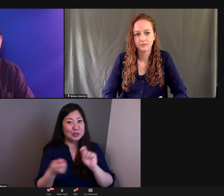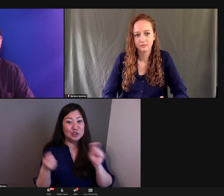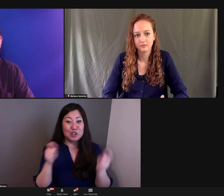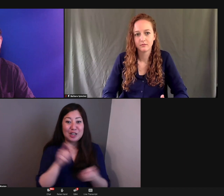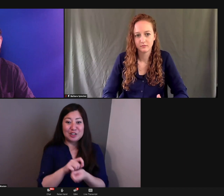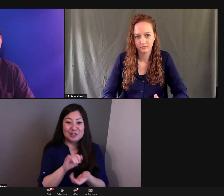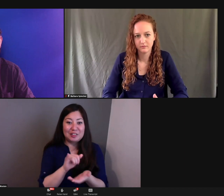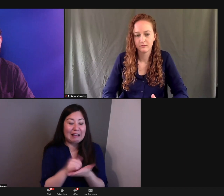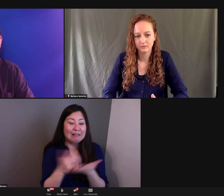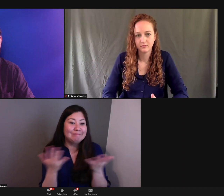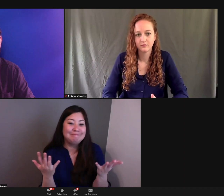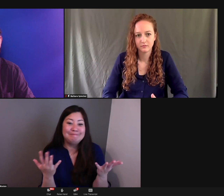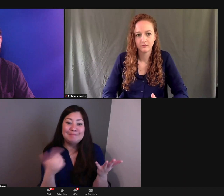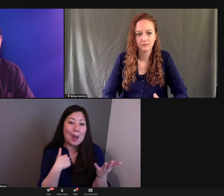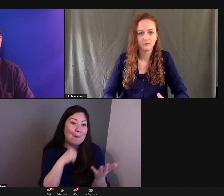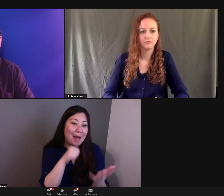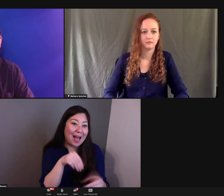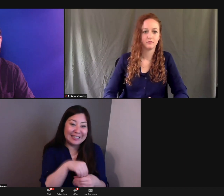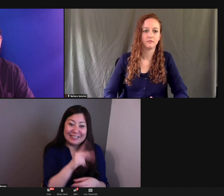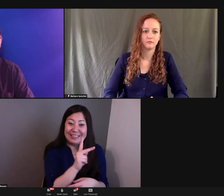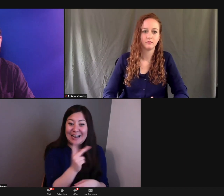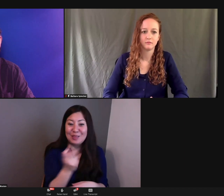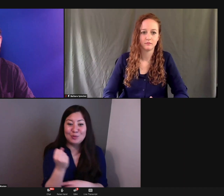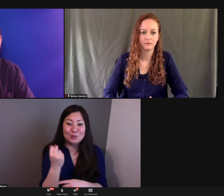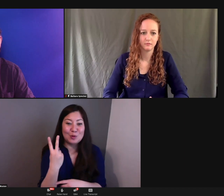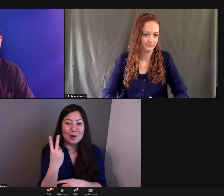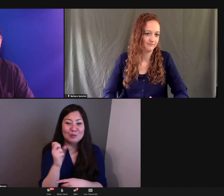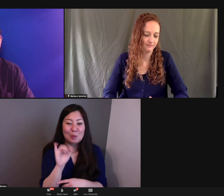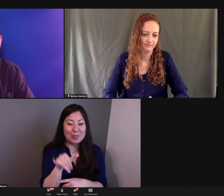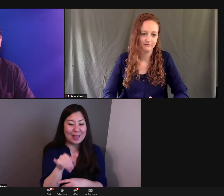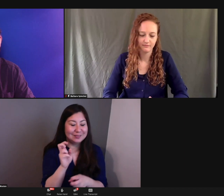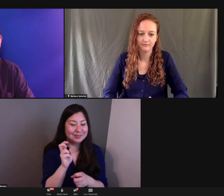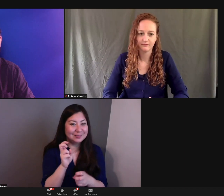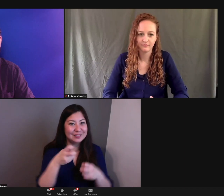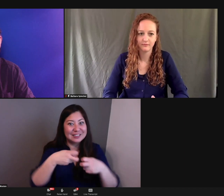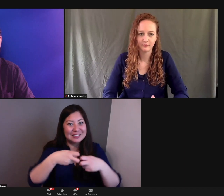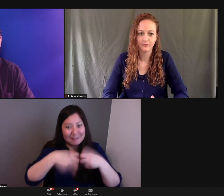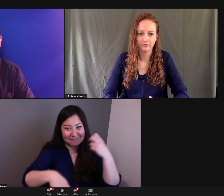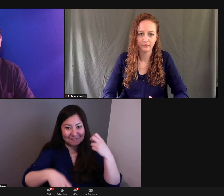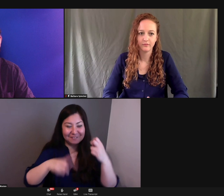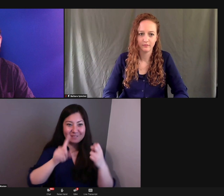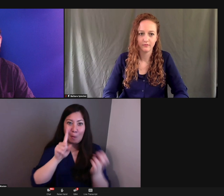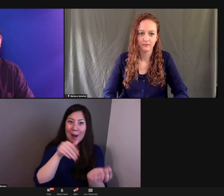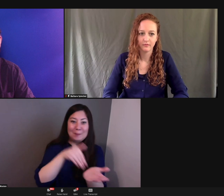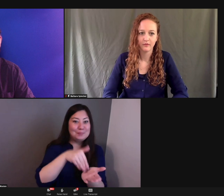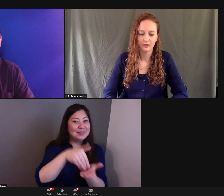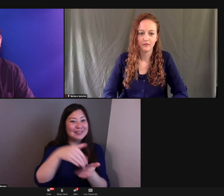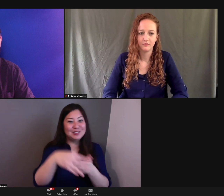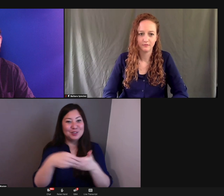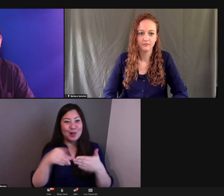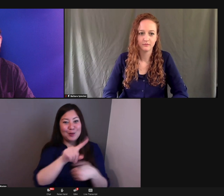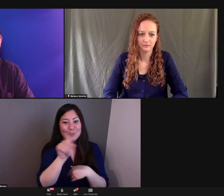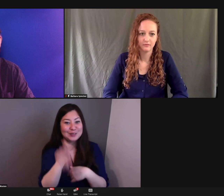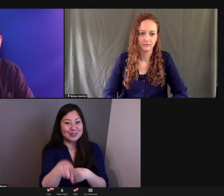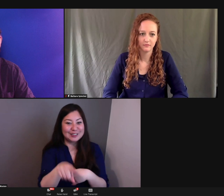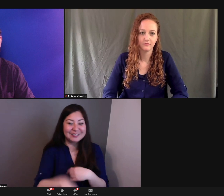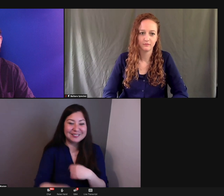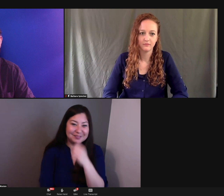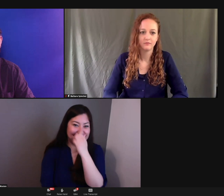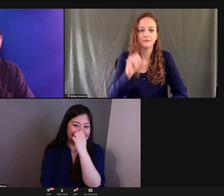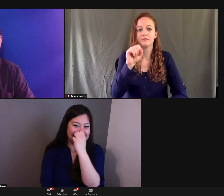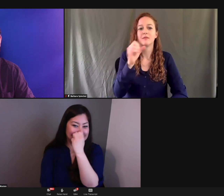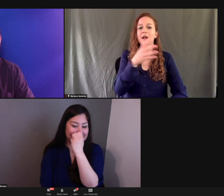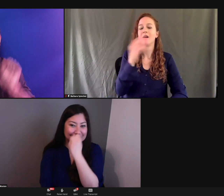as I do, they're able to answer the question and oftentimes are getting it correctly. So obviously something